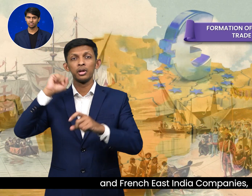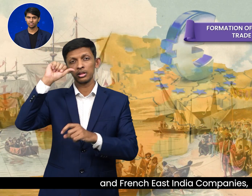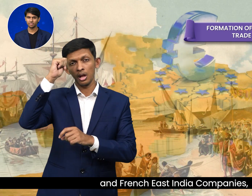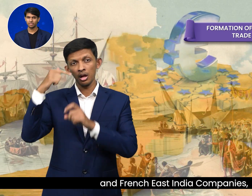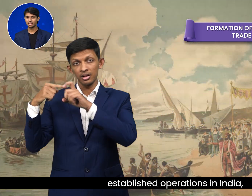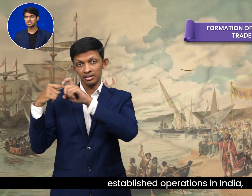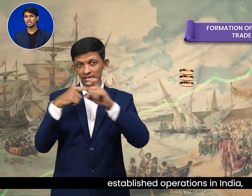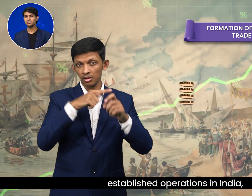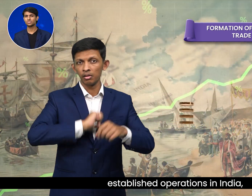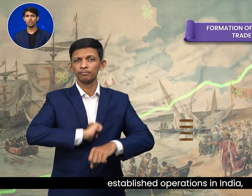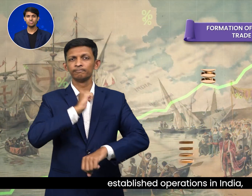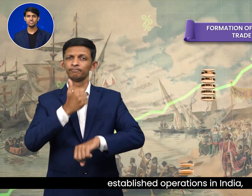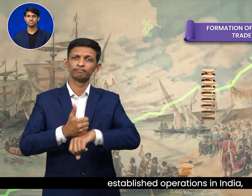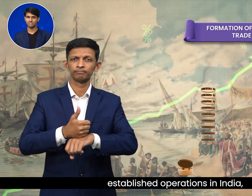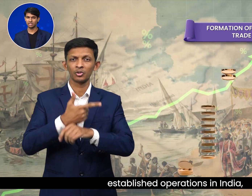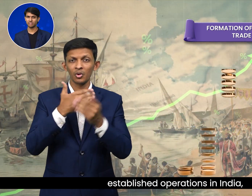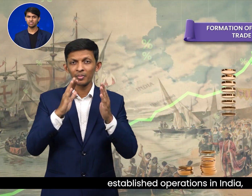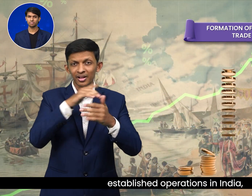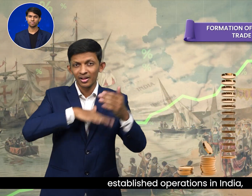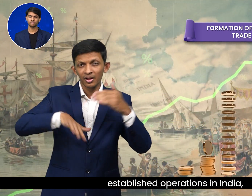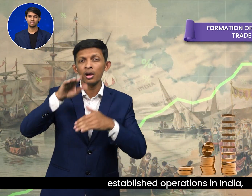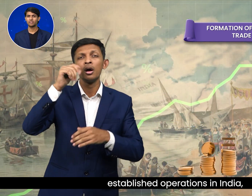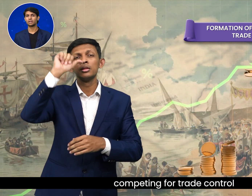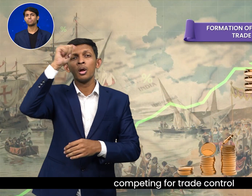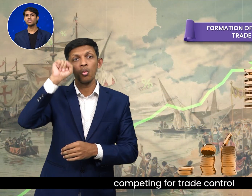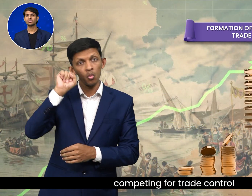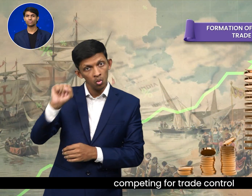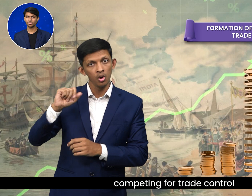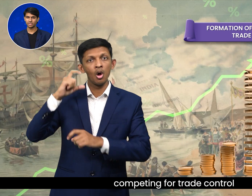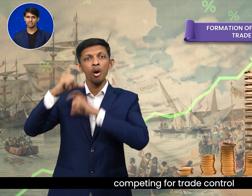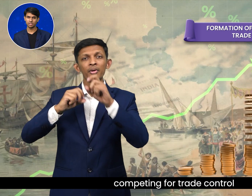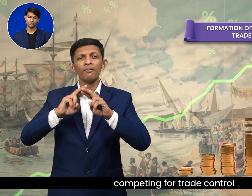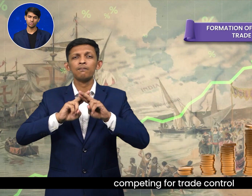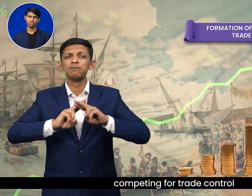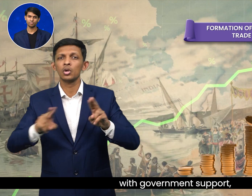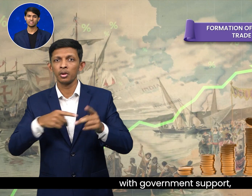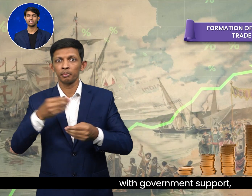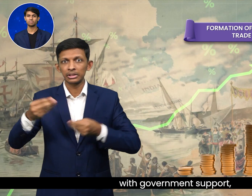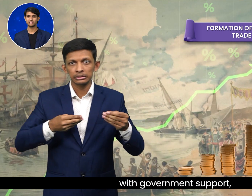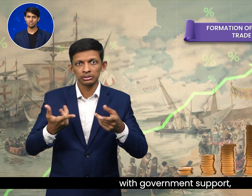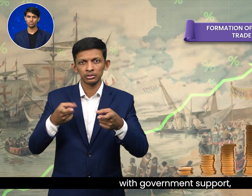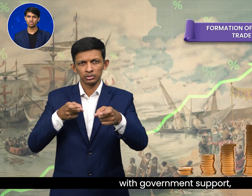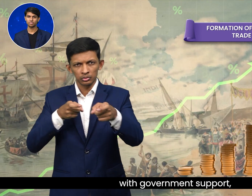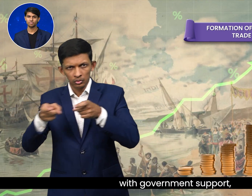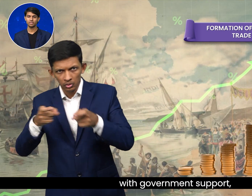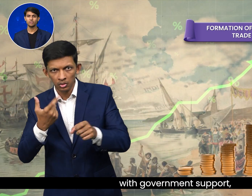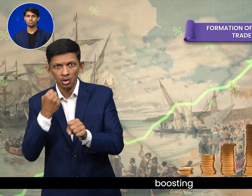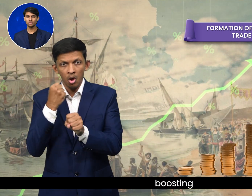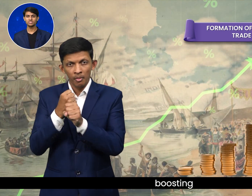companies, established operations in India, competing for trade control with government